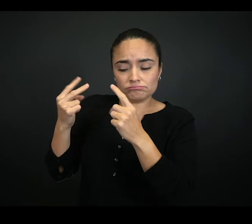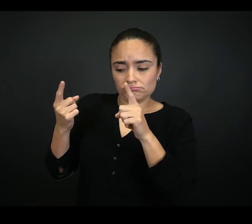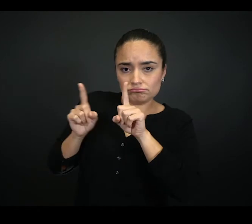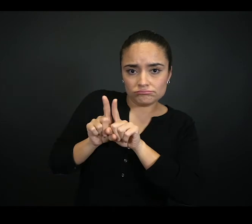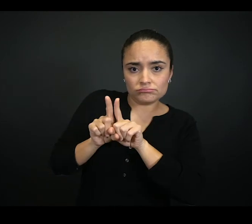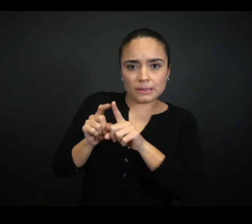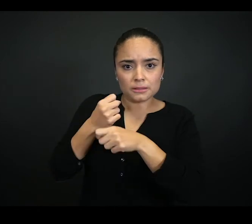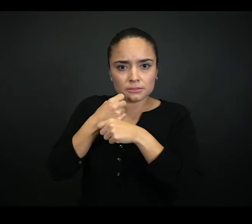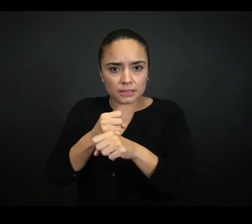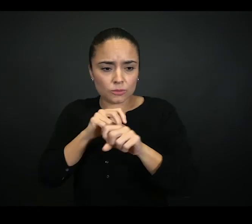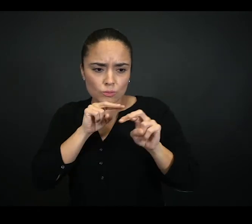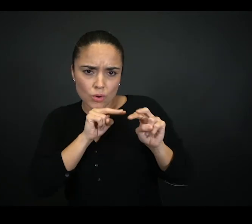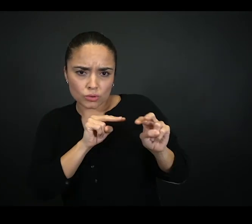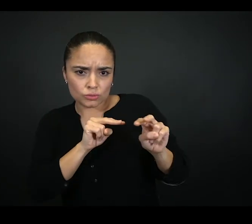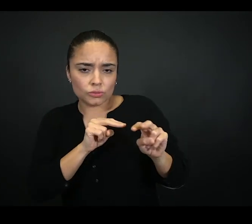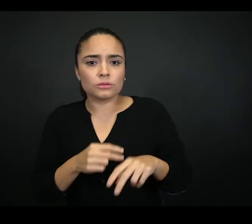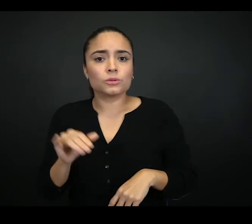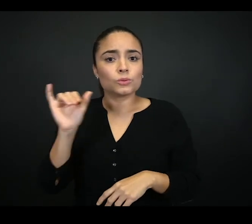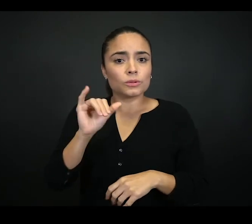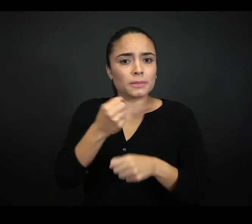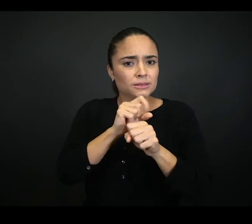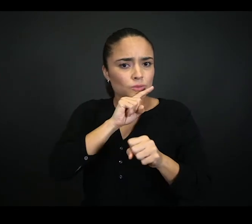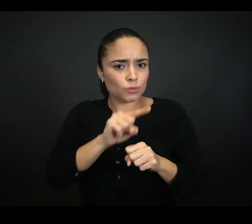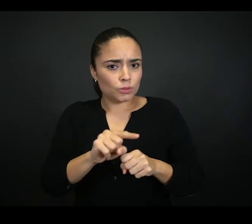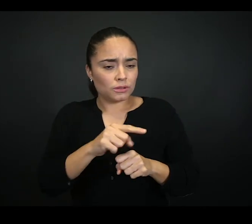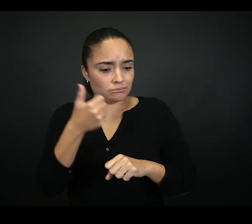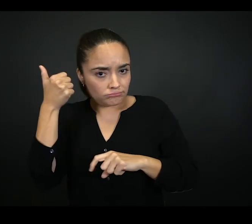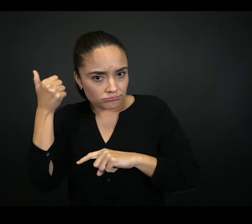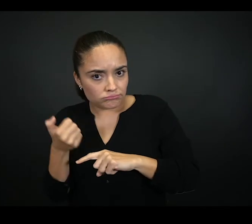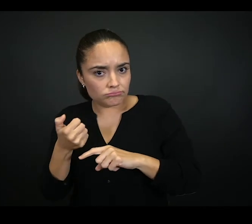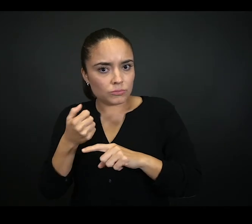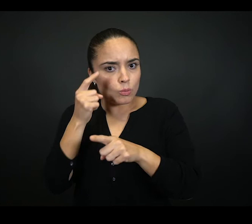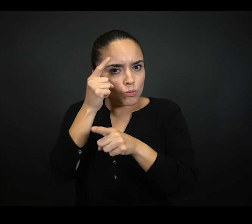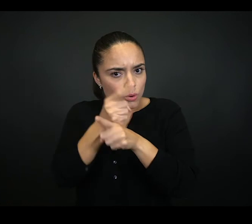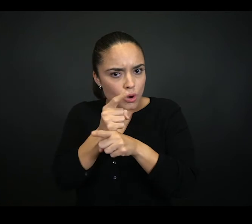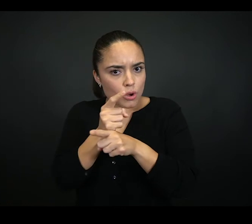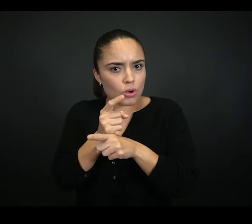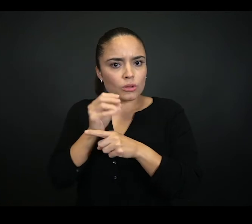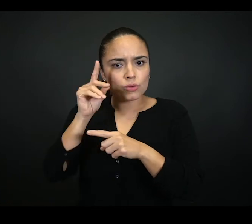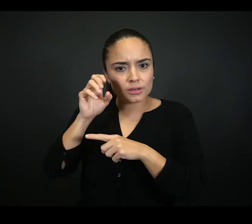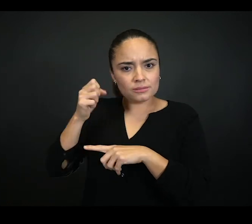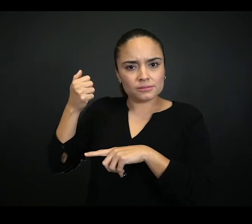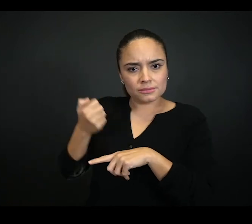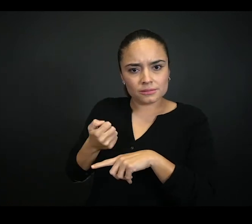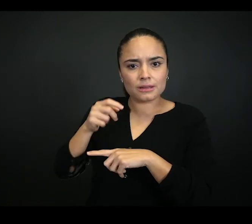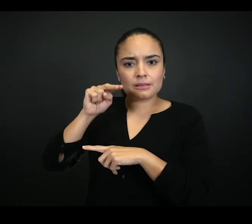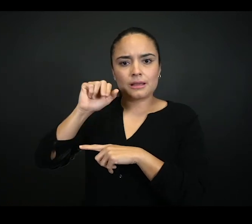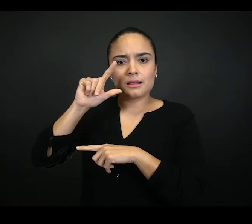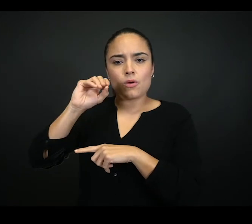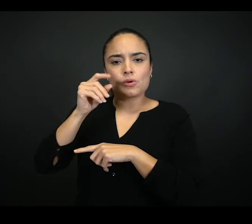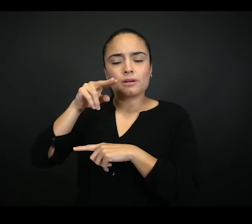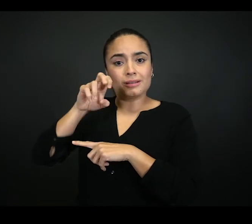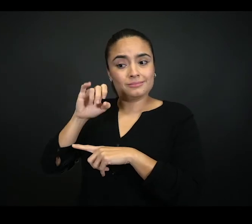knowledgeable about the fact that people may not wake up even though you've given naloxone. Don't give 5 doses of